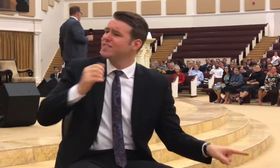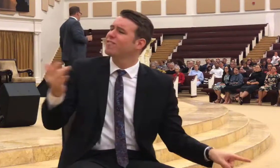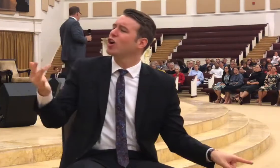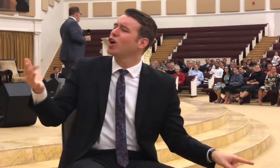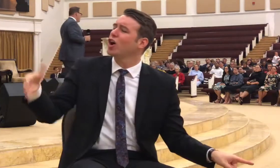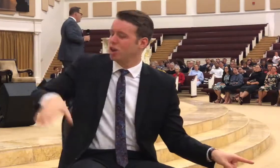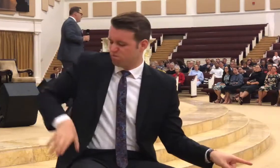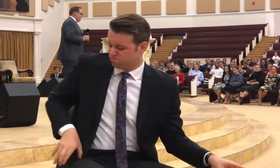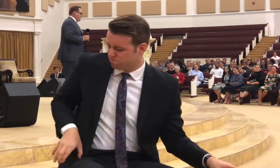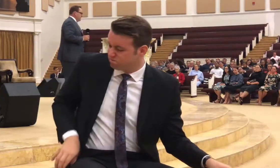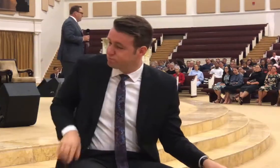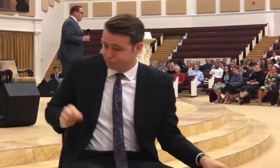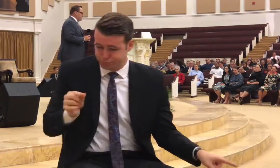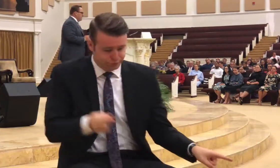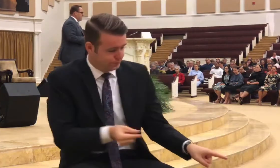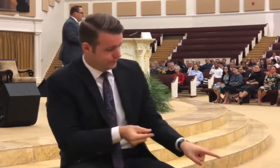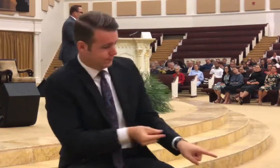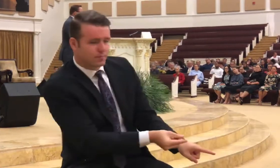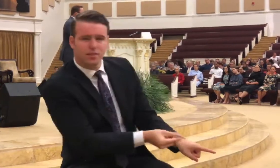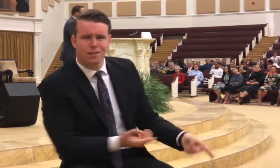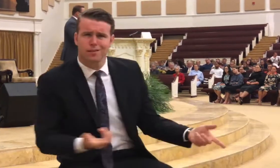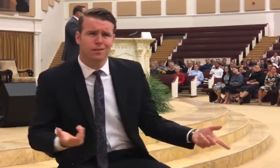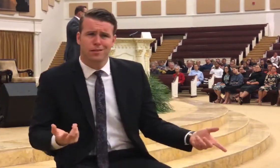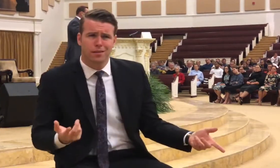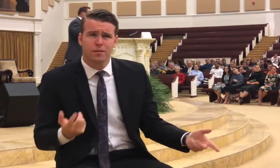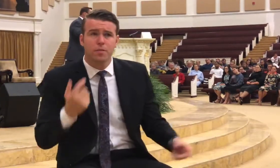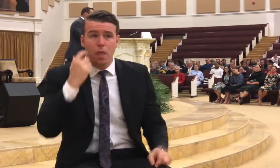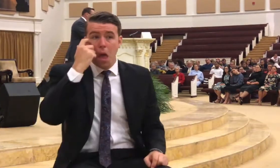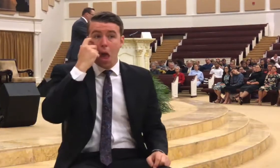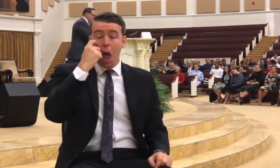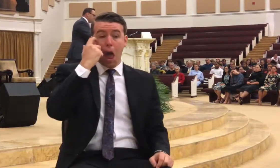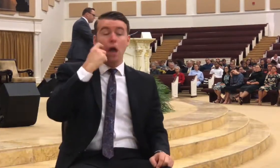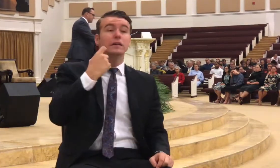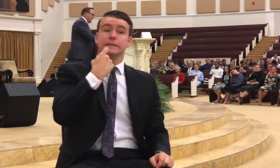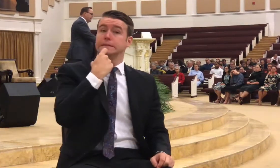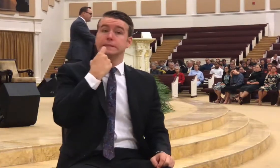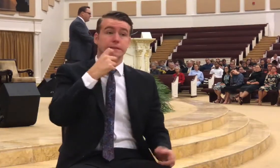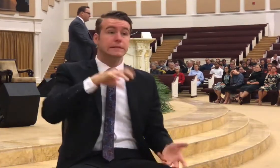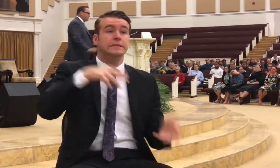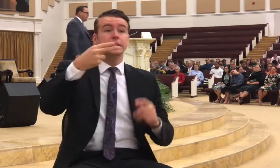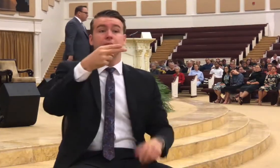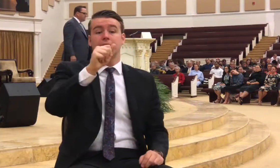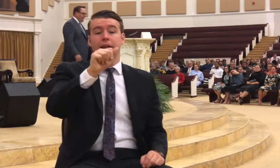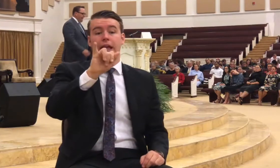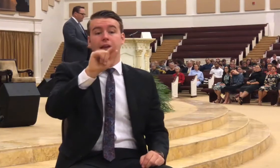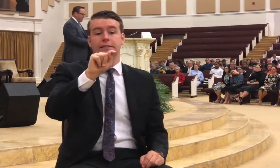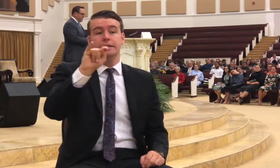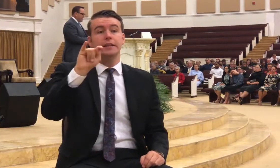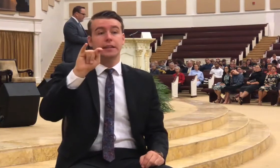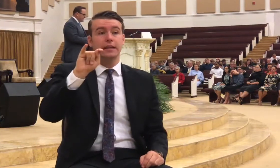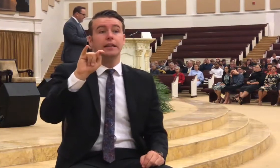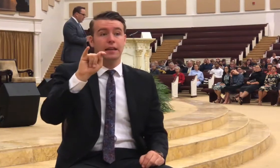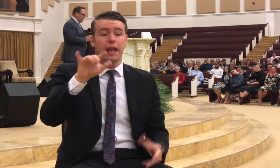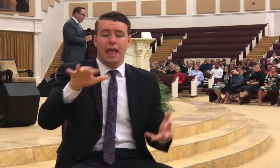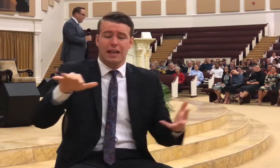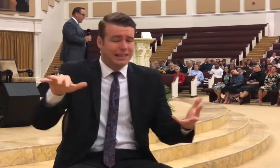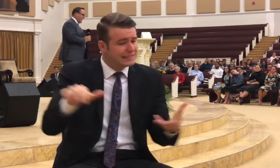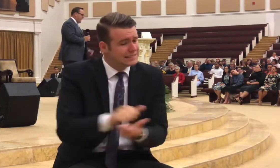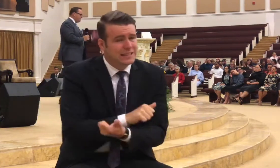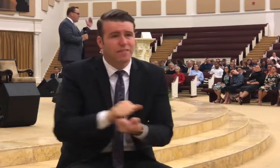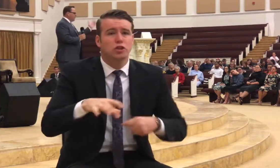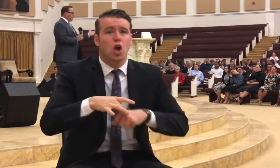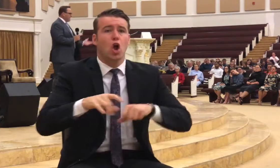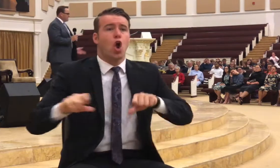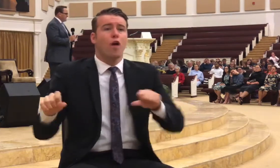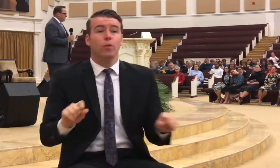people. During the most recent issues in Haiti a few years back, the devastating earthquake,